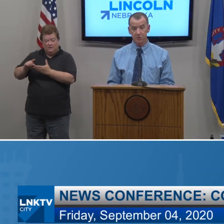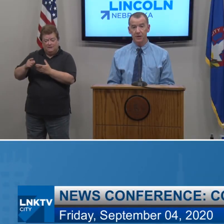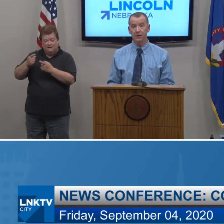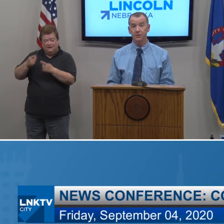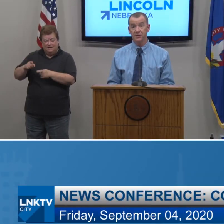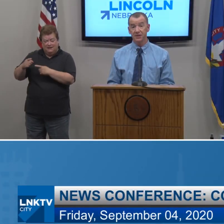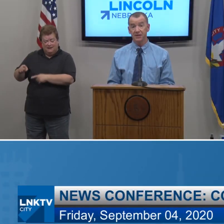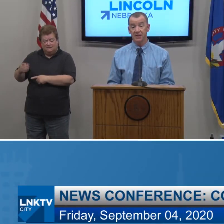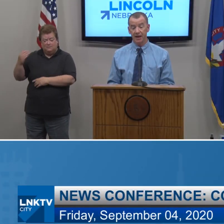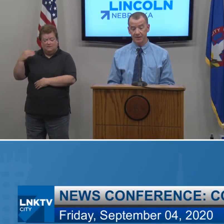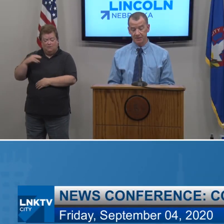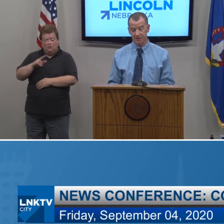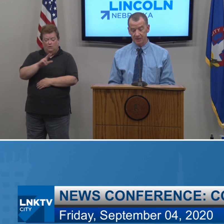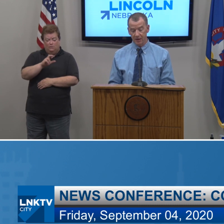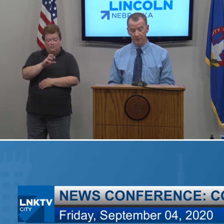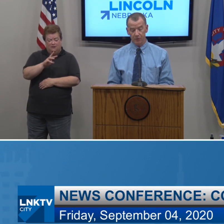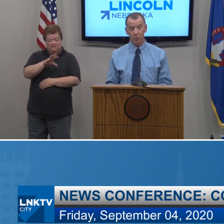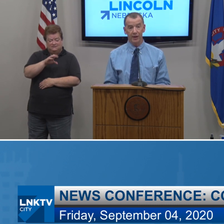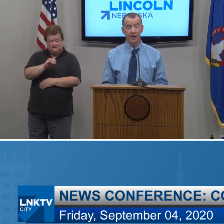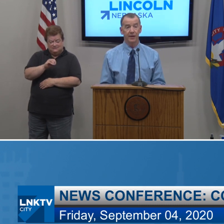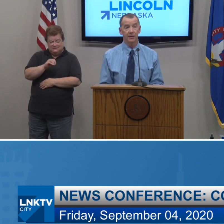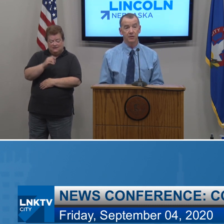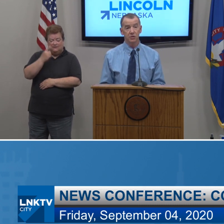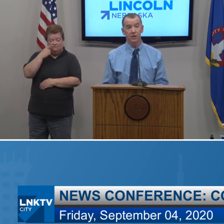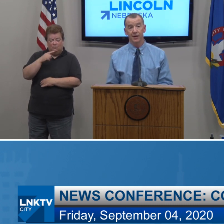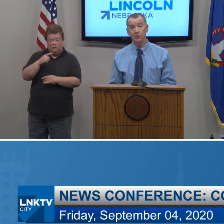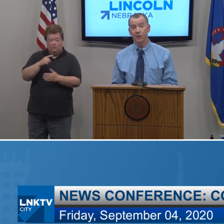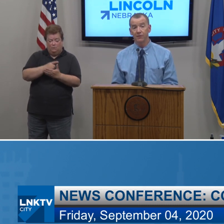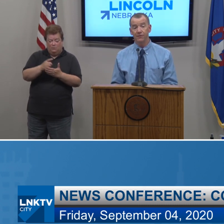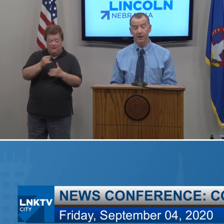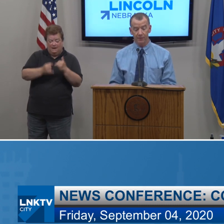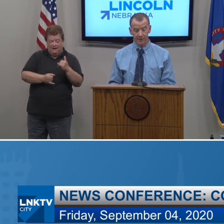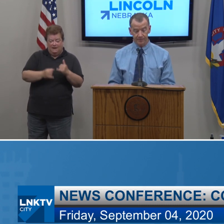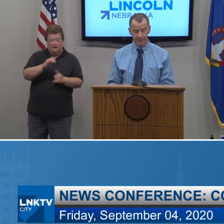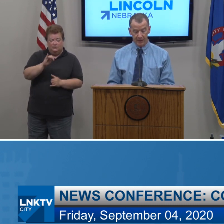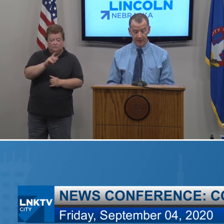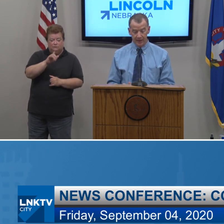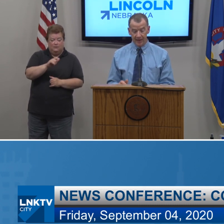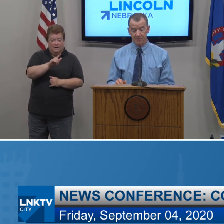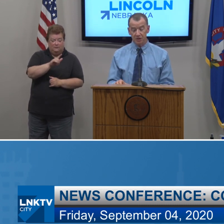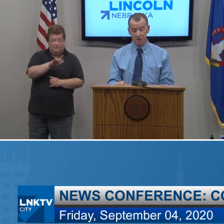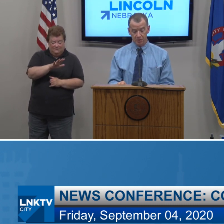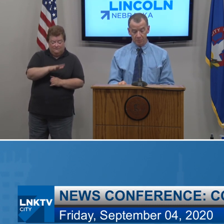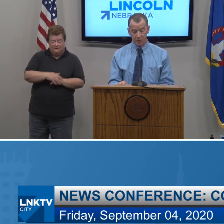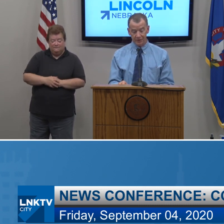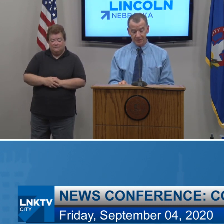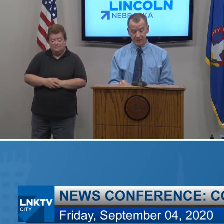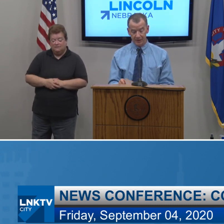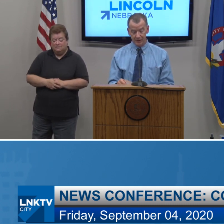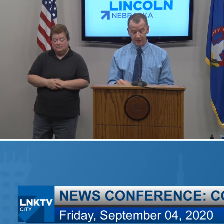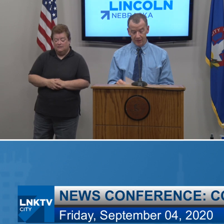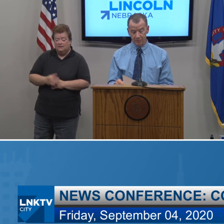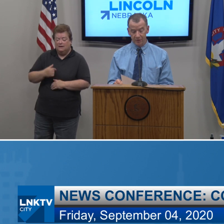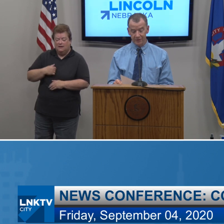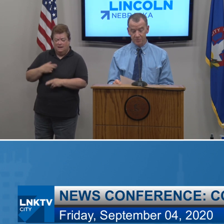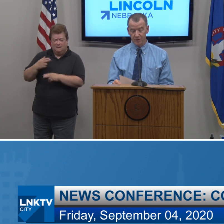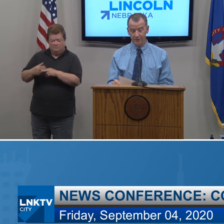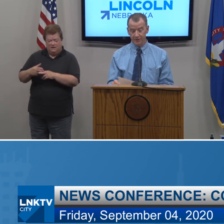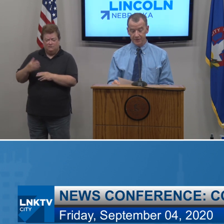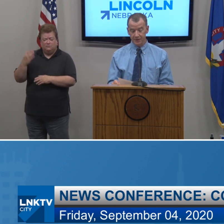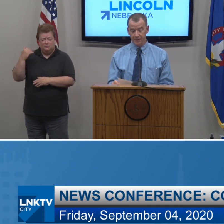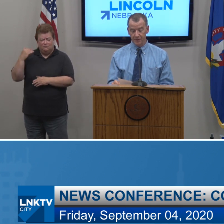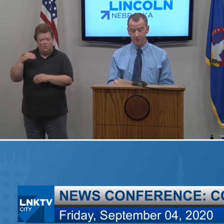high was 360 cases for the week ending July 25th. As mentioned previously in